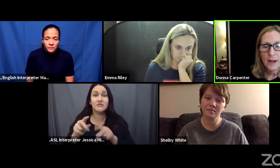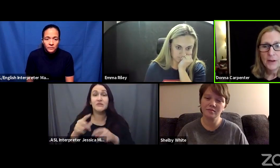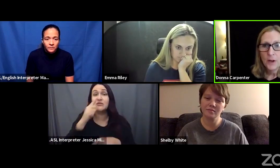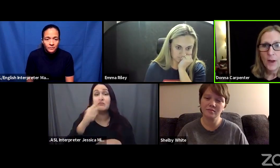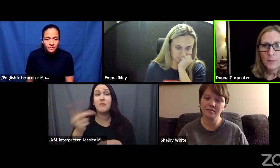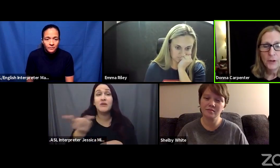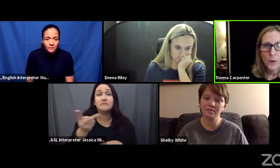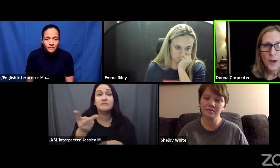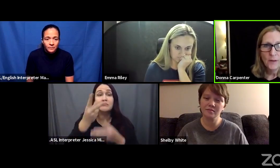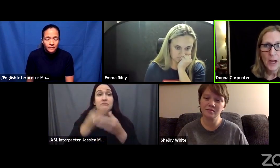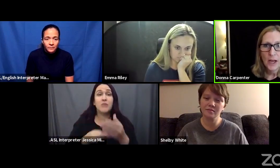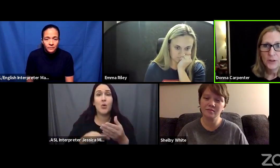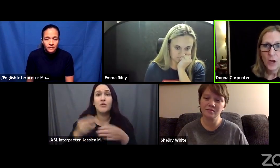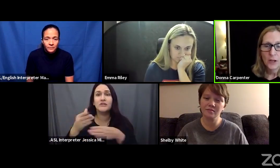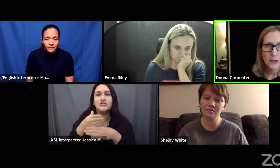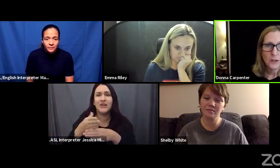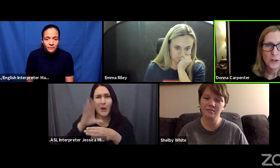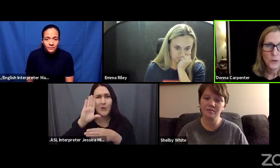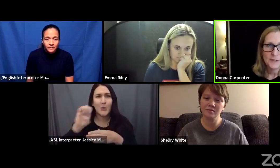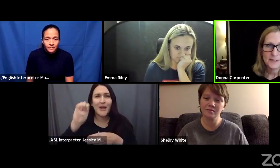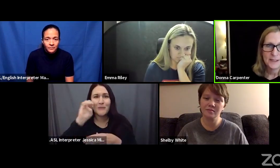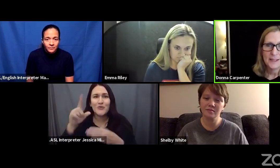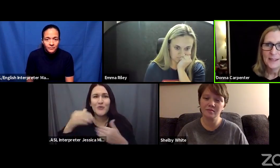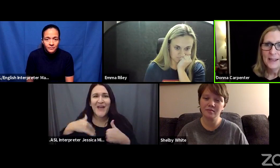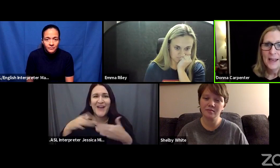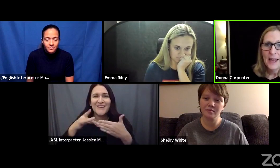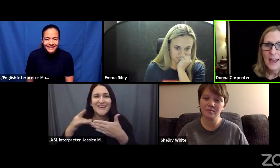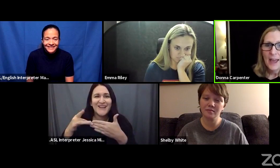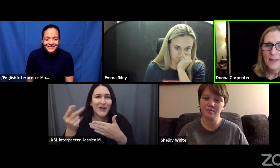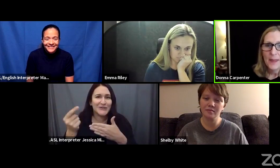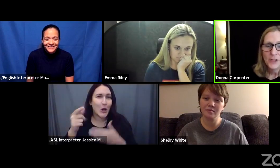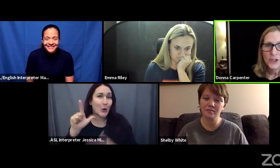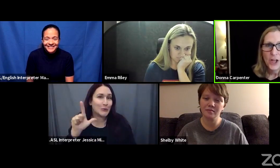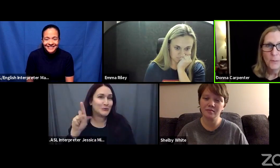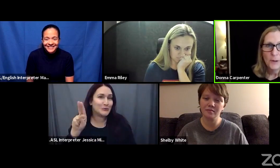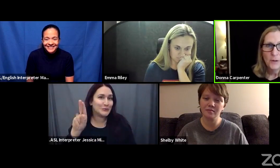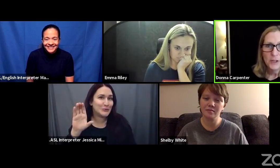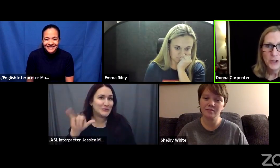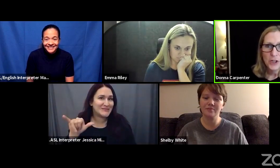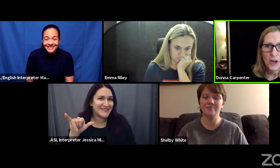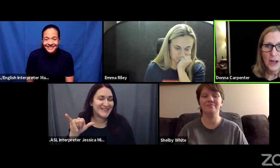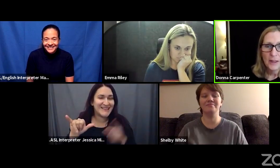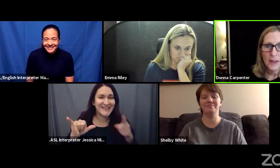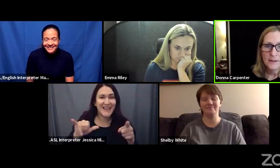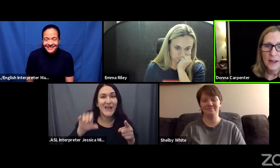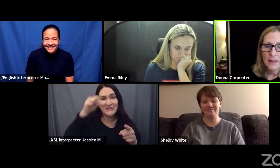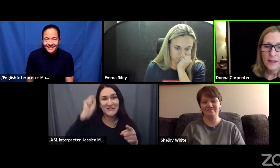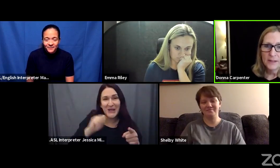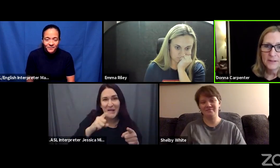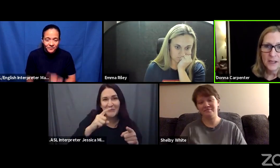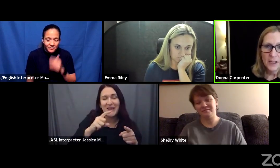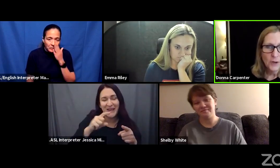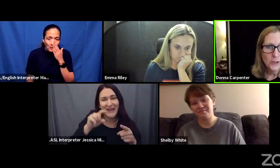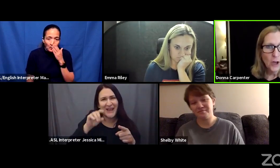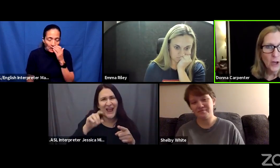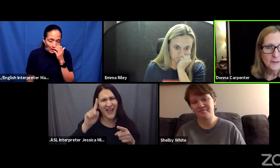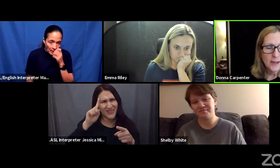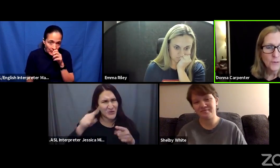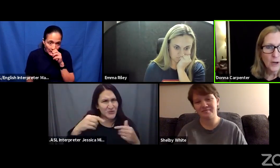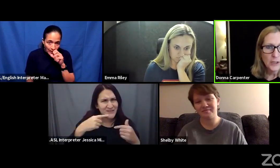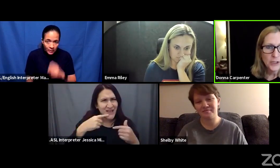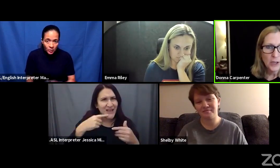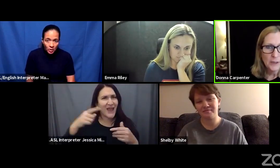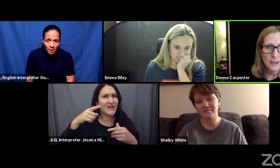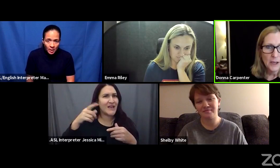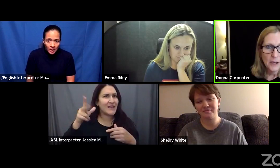little bit about, I know Emma, you have a guide dog, Lucy, and then Shelby, you can share, I think it's a hearing dog.